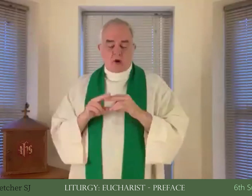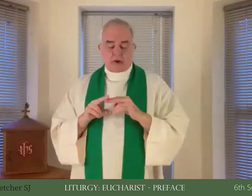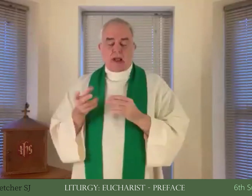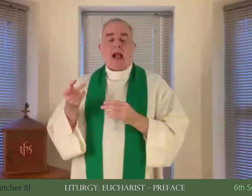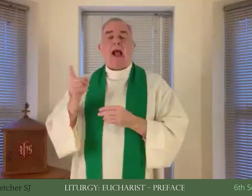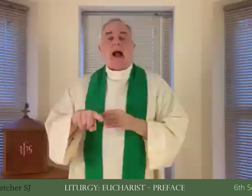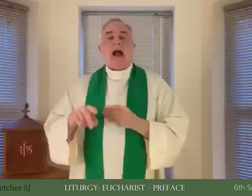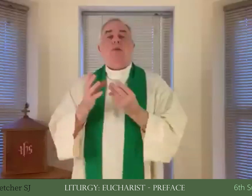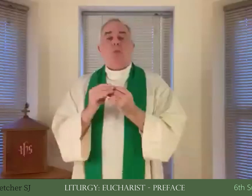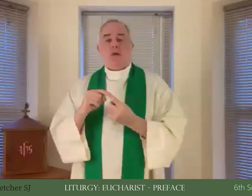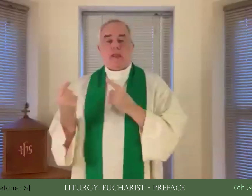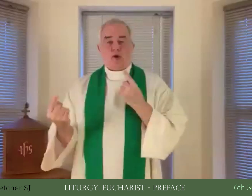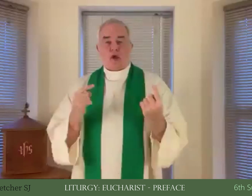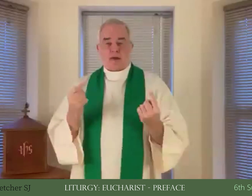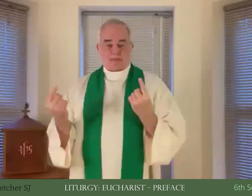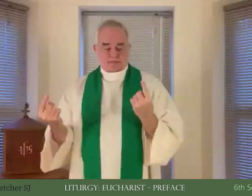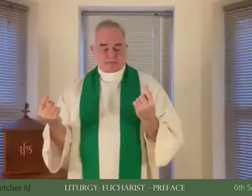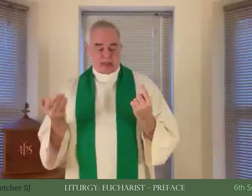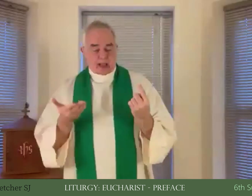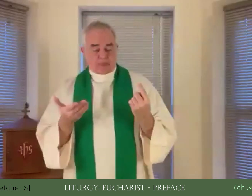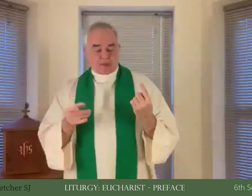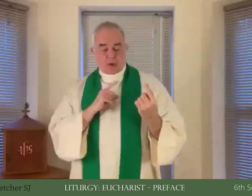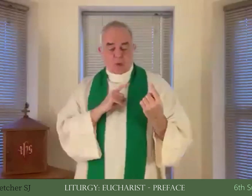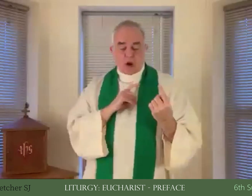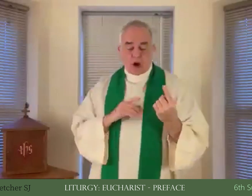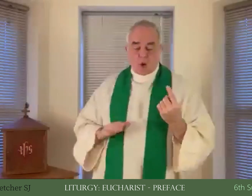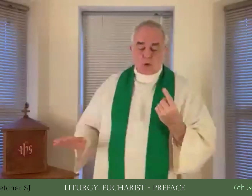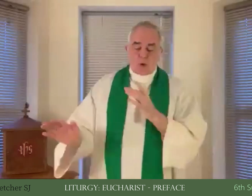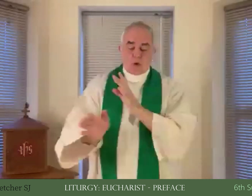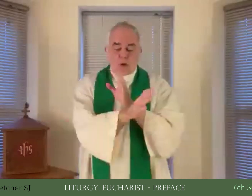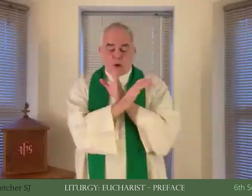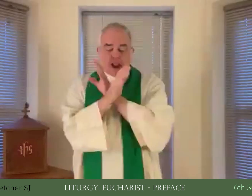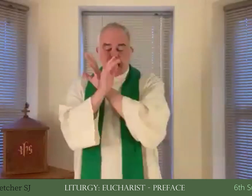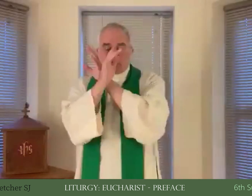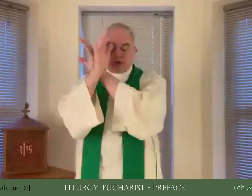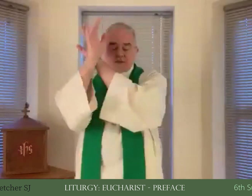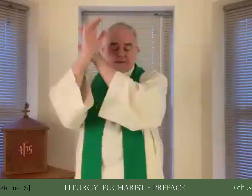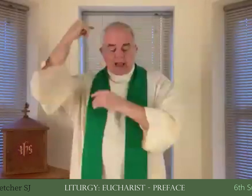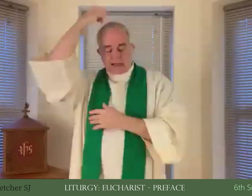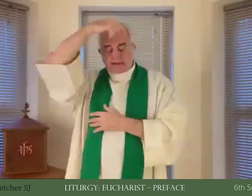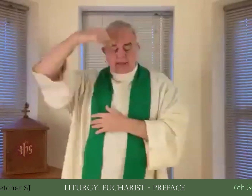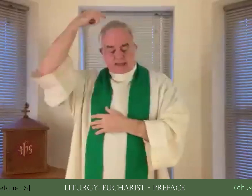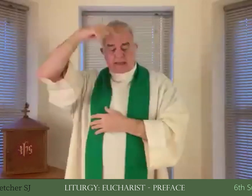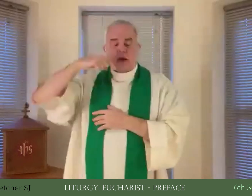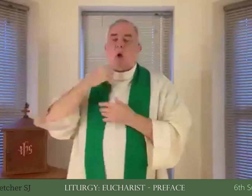Father, and with each other. And that is why we're all angels and saints.